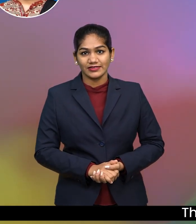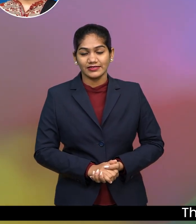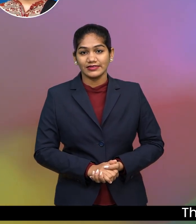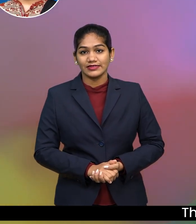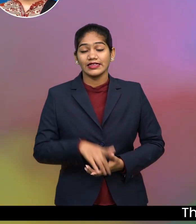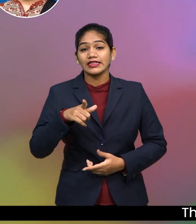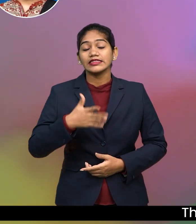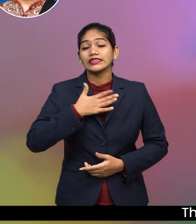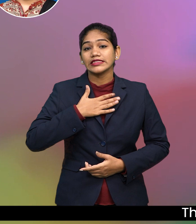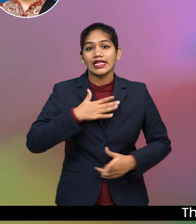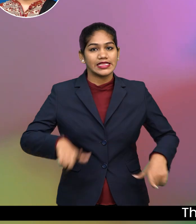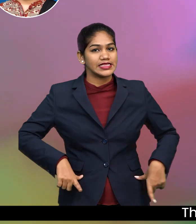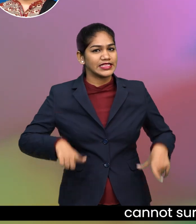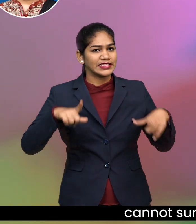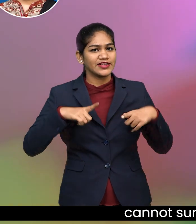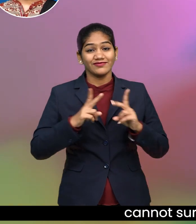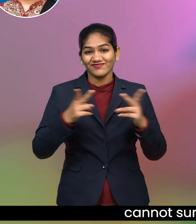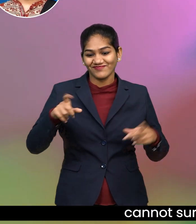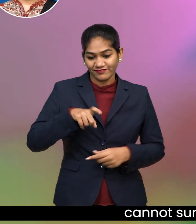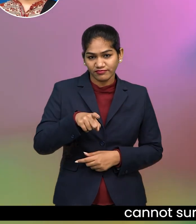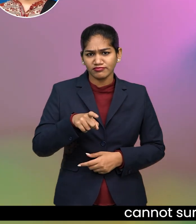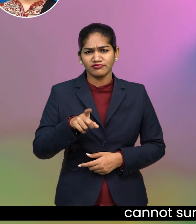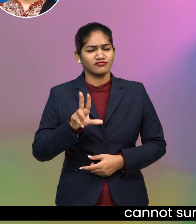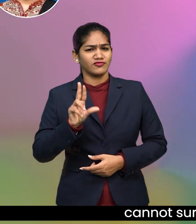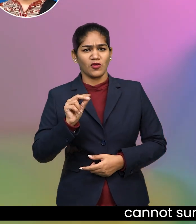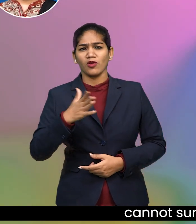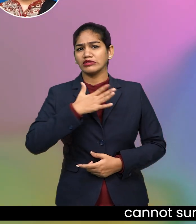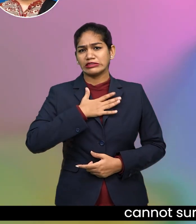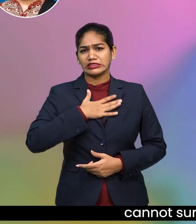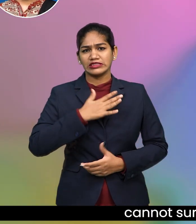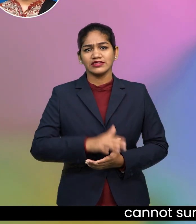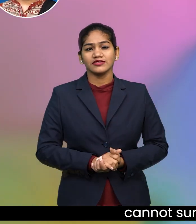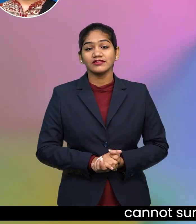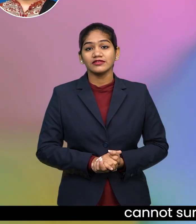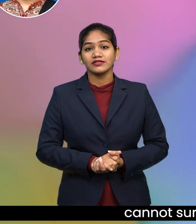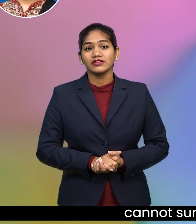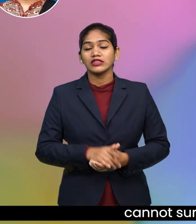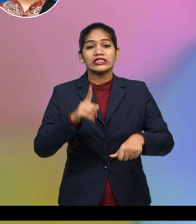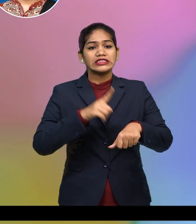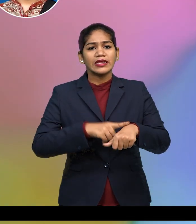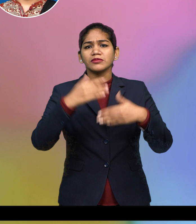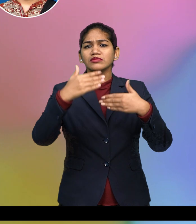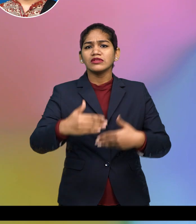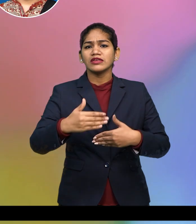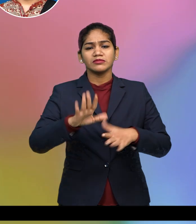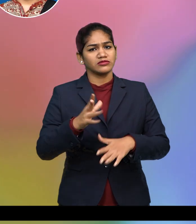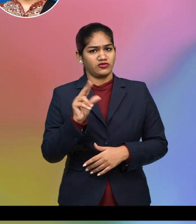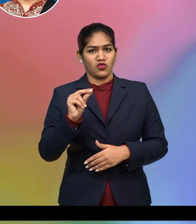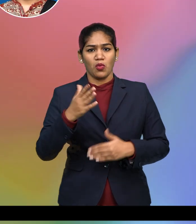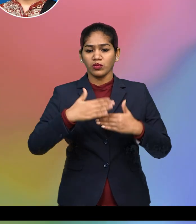The living organisms cannot survive for an indefinite period on